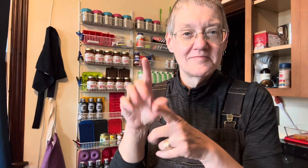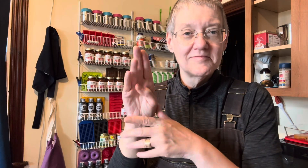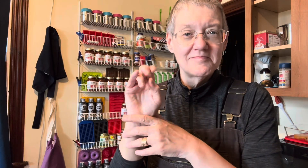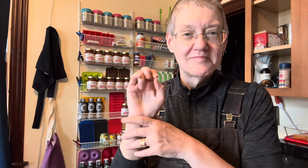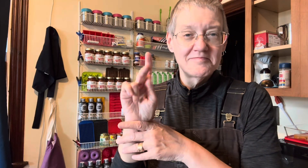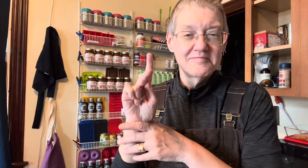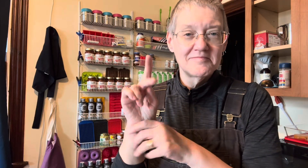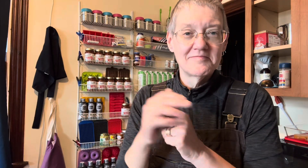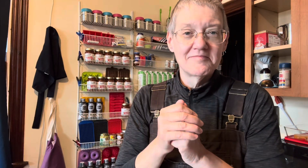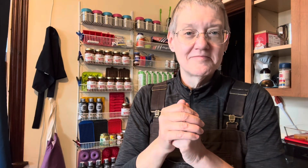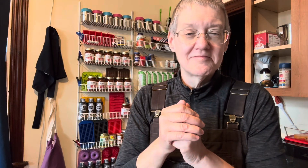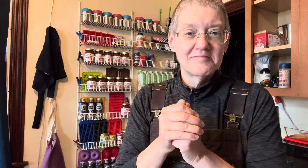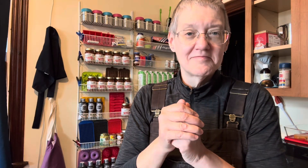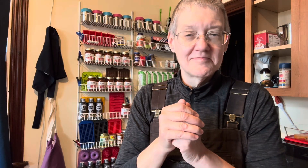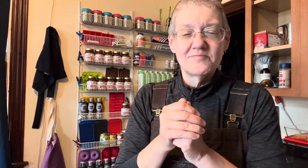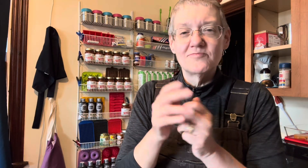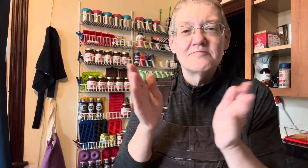Or I'll buy in bulk at my local co-op.